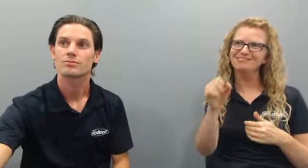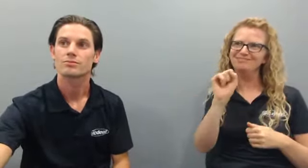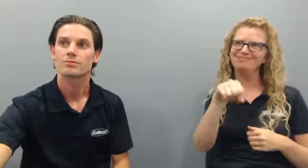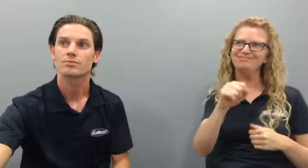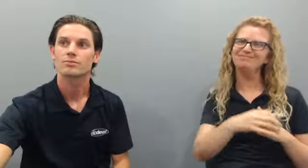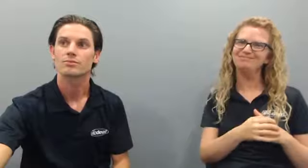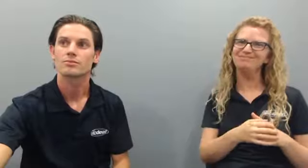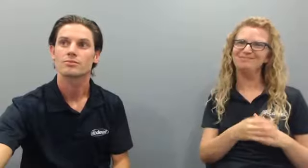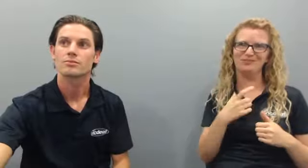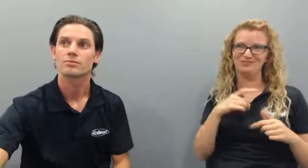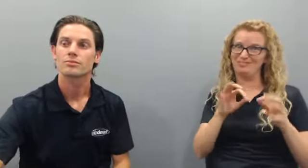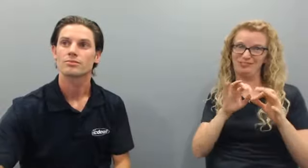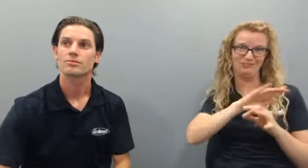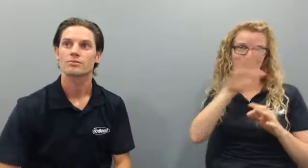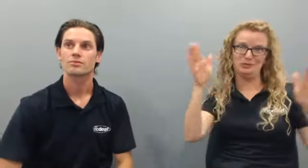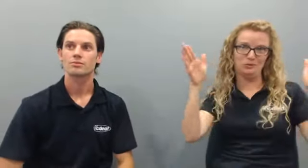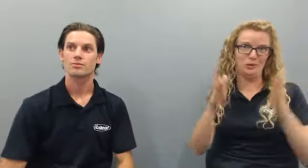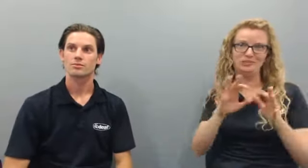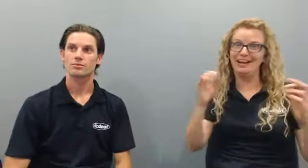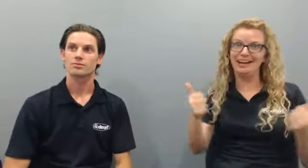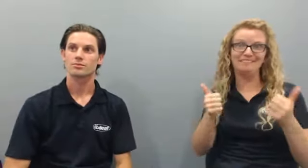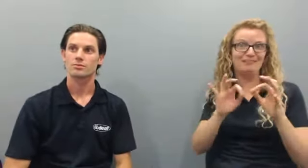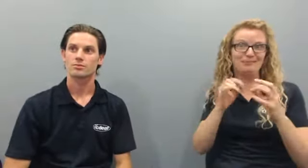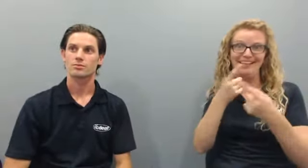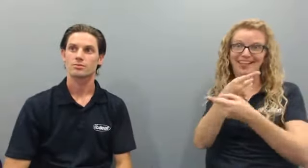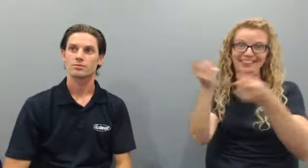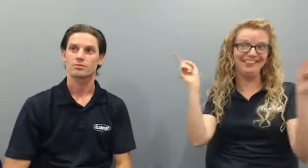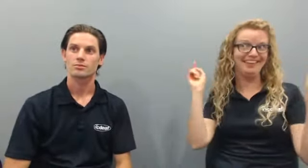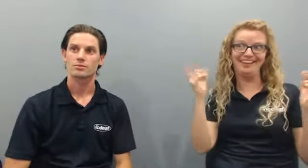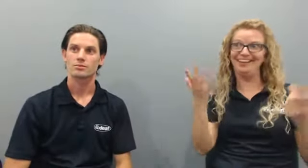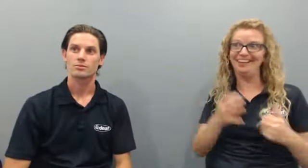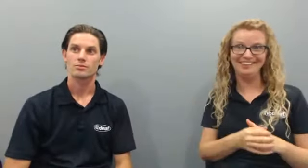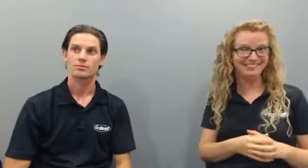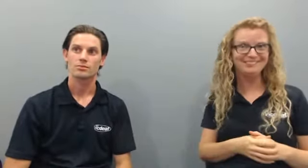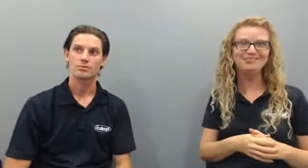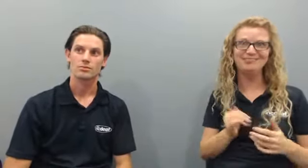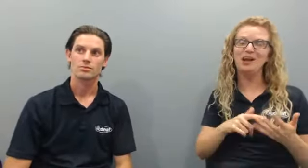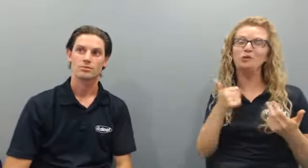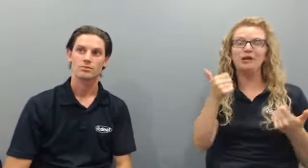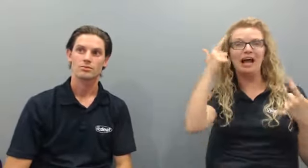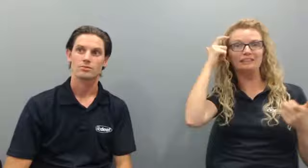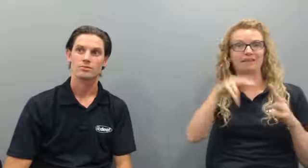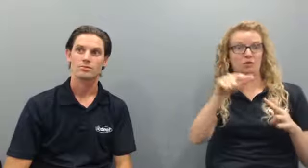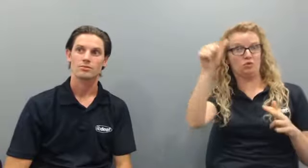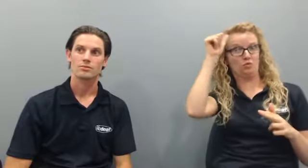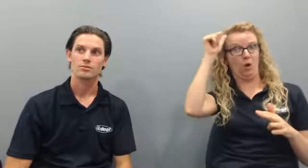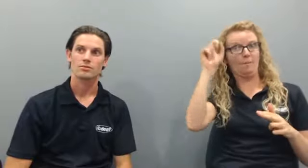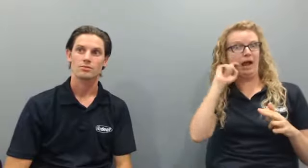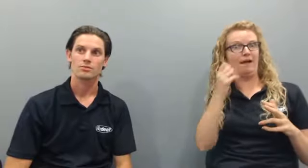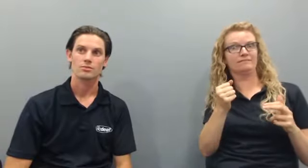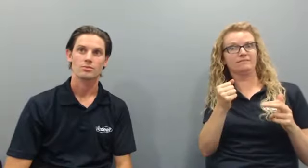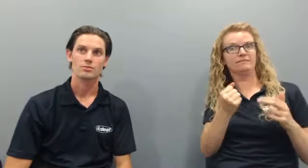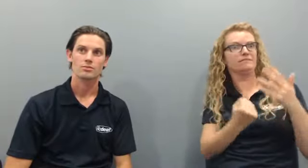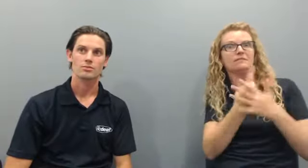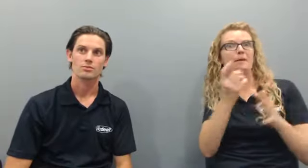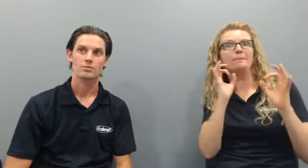we're finding across the board. There is an interpreter shortage. There aren't a lot of interpreters out there. So it is good if you do know